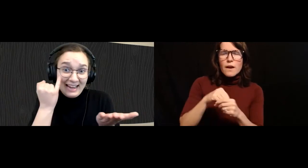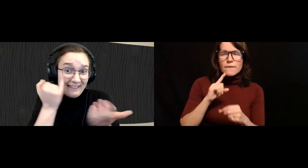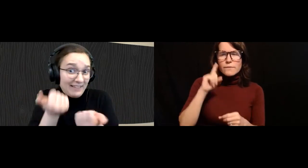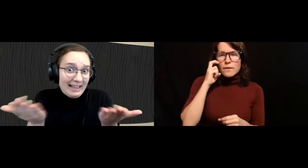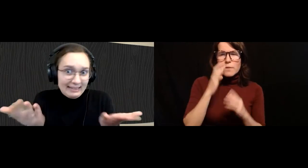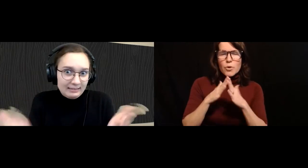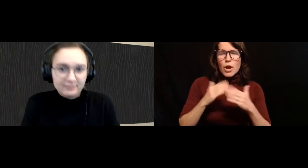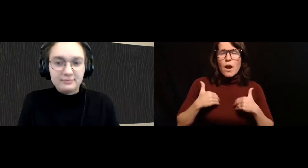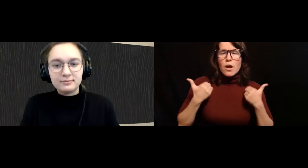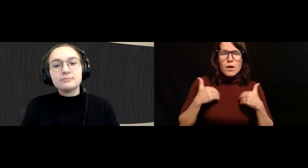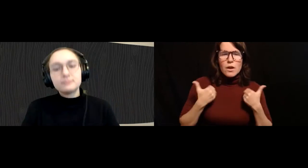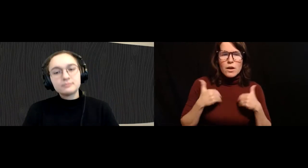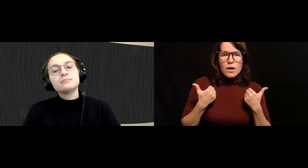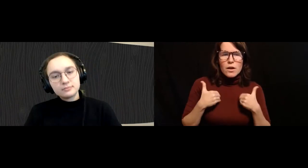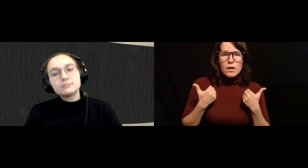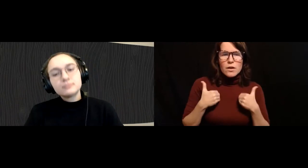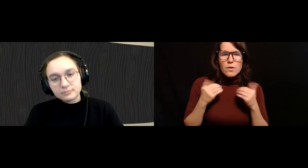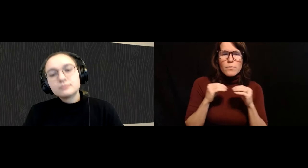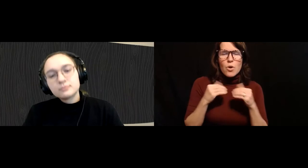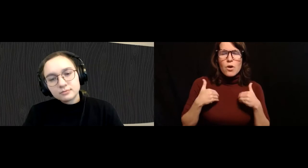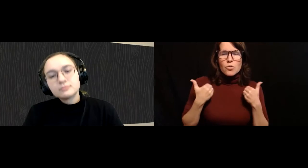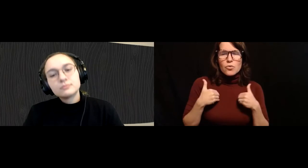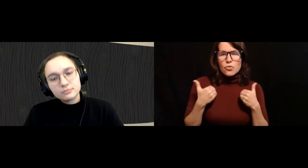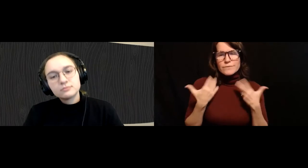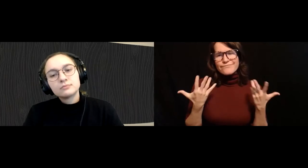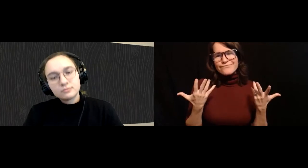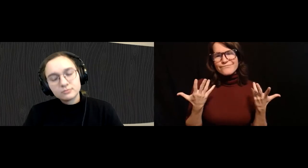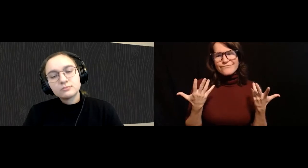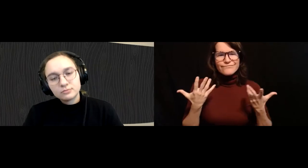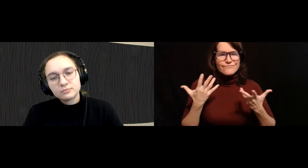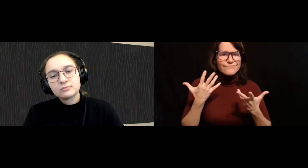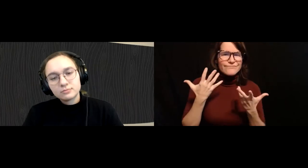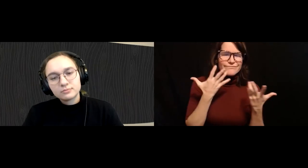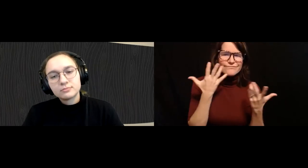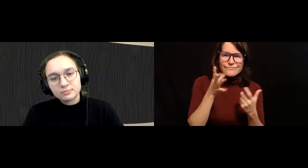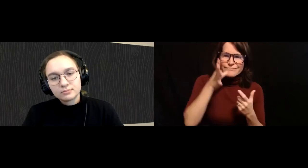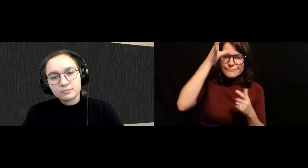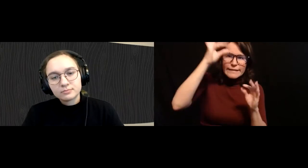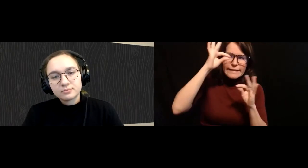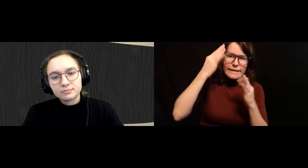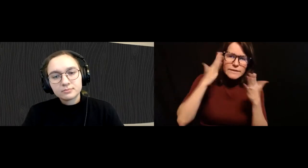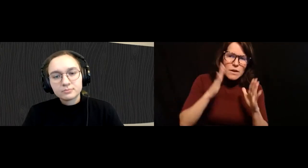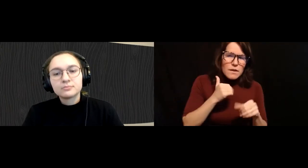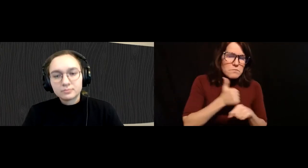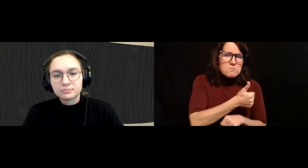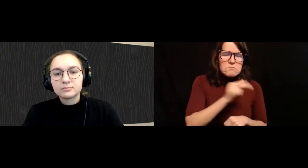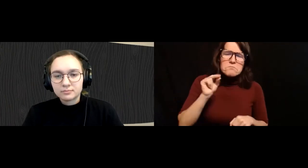If there's anything. Well, as a deaf, I wish there were more young people, because my parents didn't